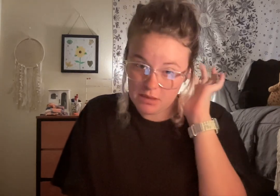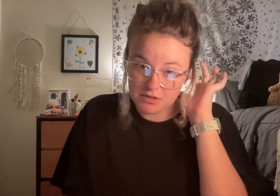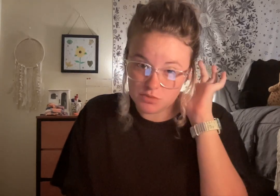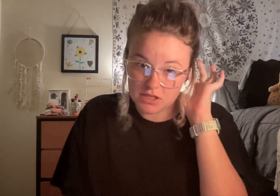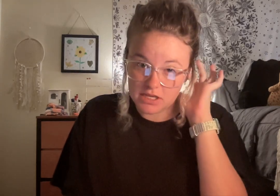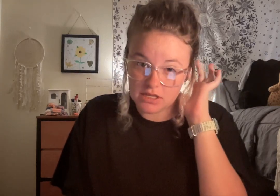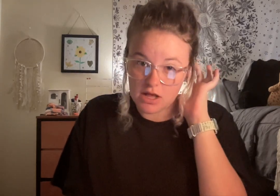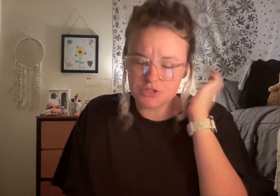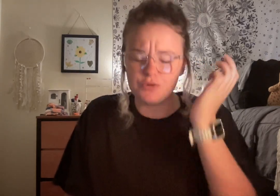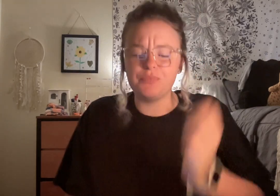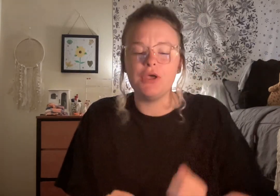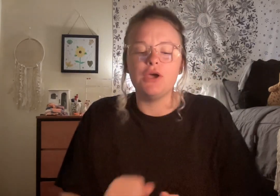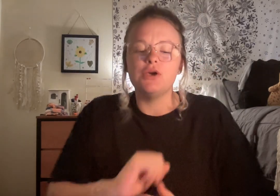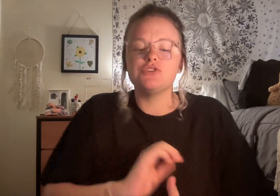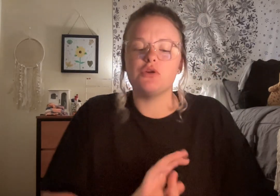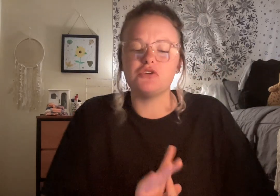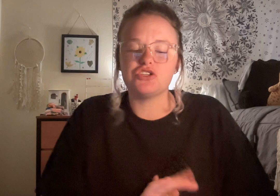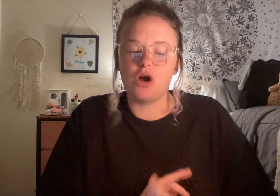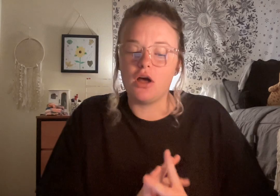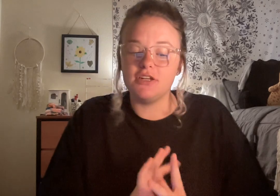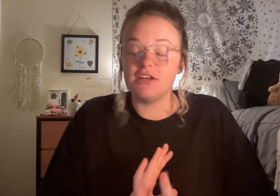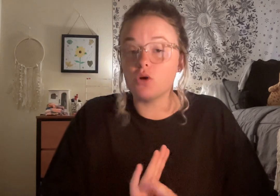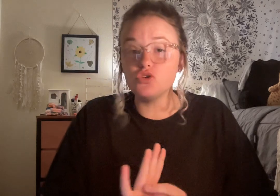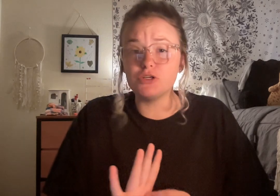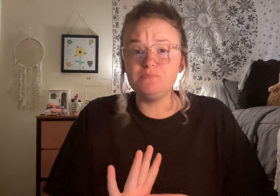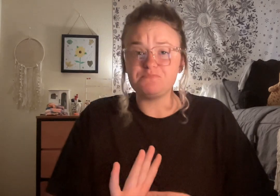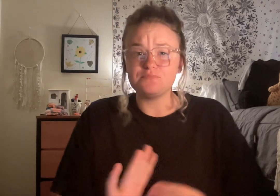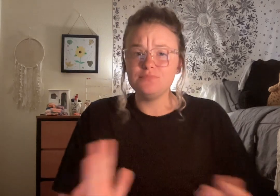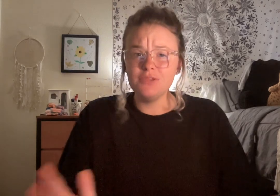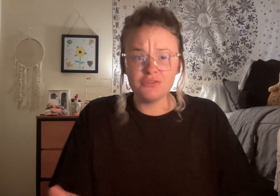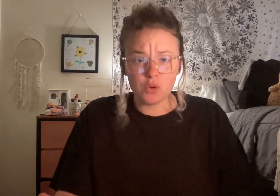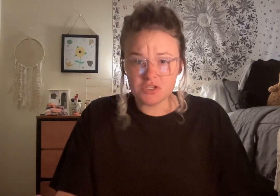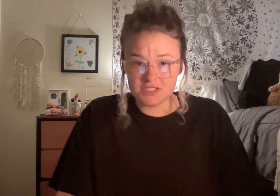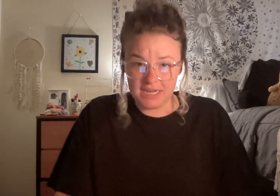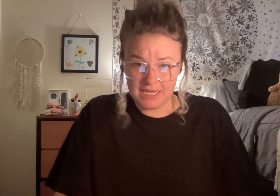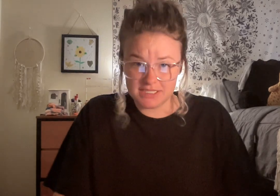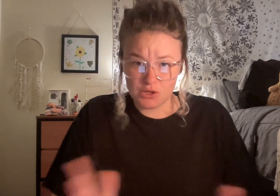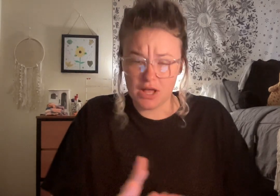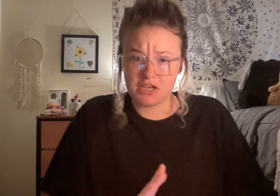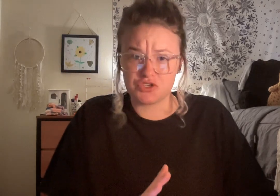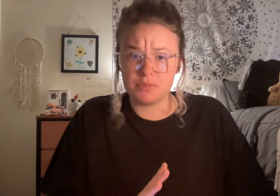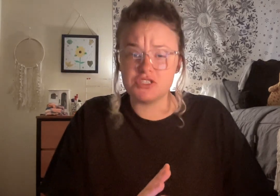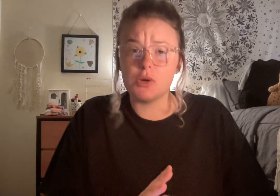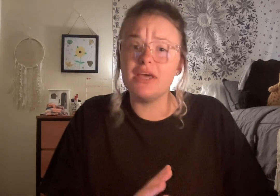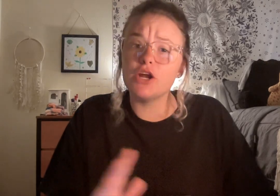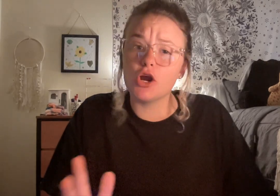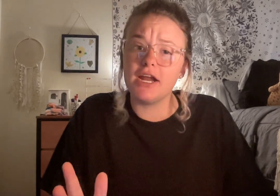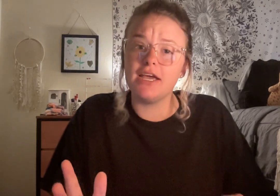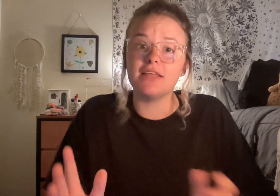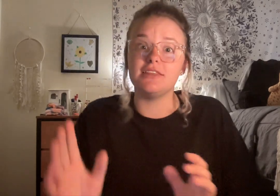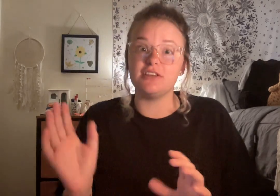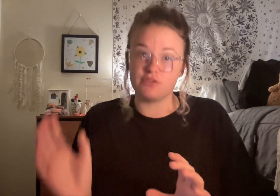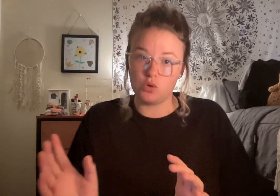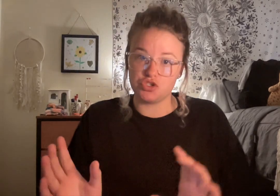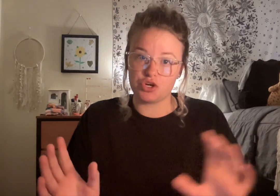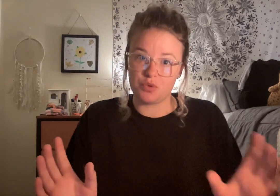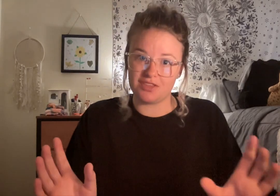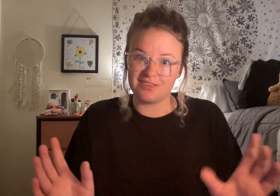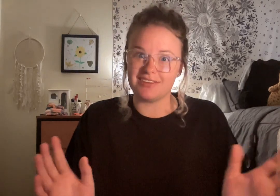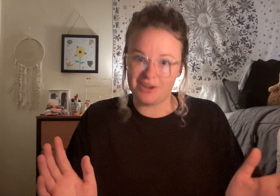families within the classroom. So first on deaf culture, of course it's an ASL classroom, and so integrating the deaf culture with the hearing